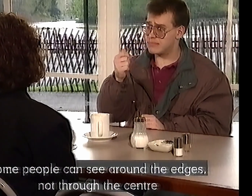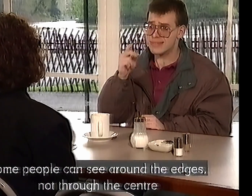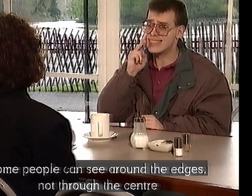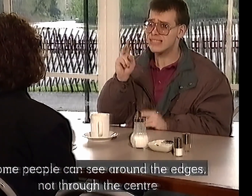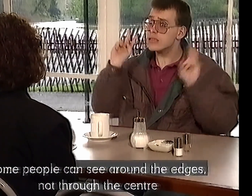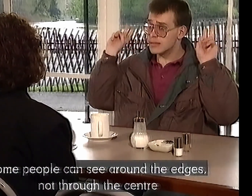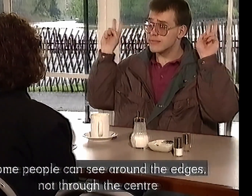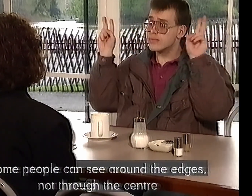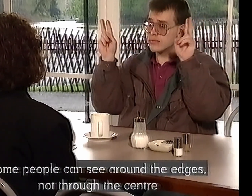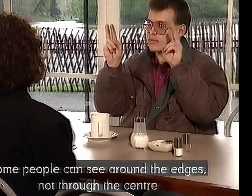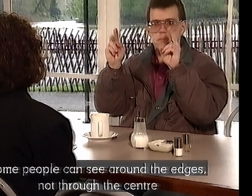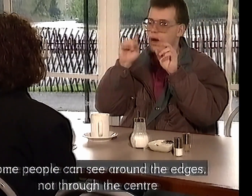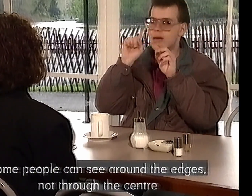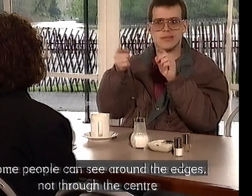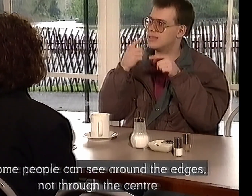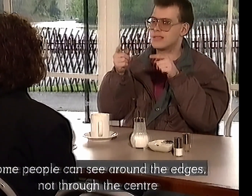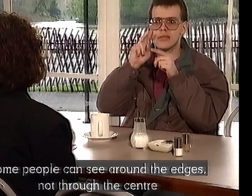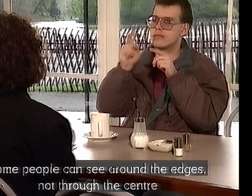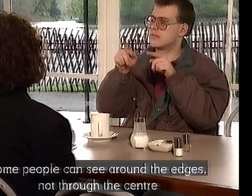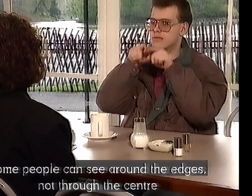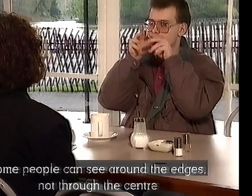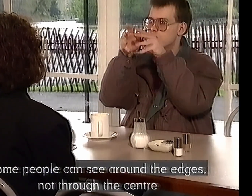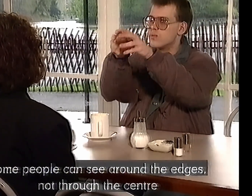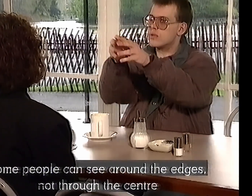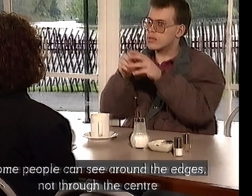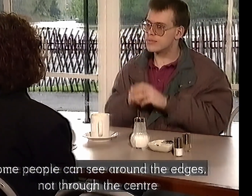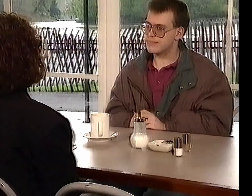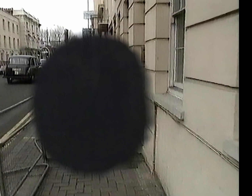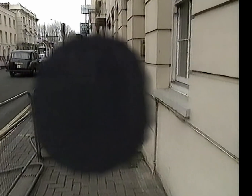And some people can see all around the edges but can't see through the centre.